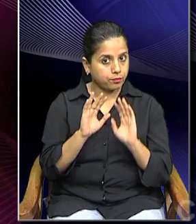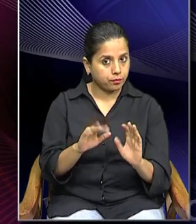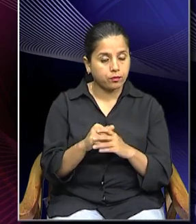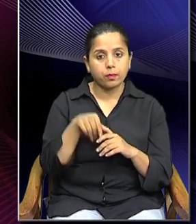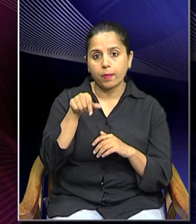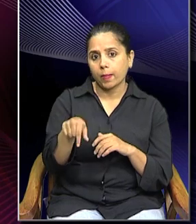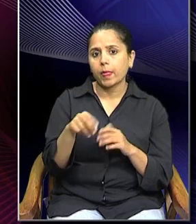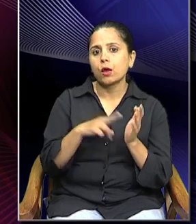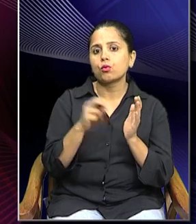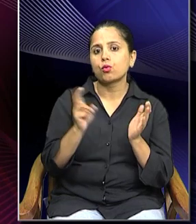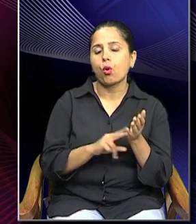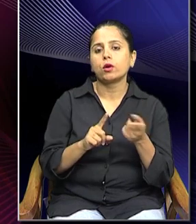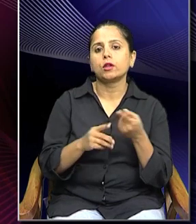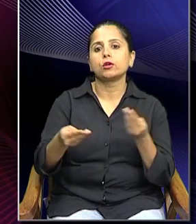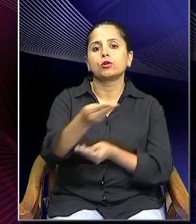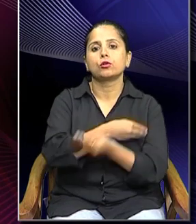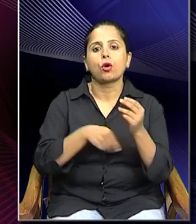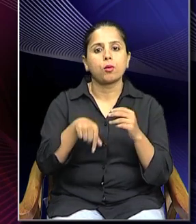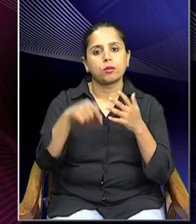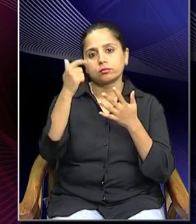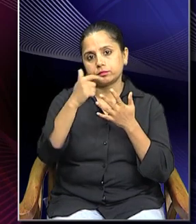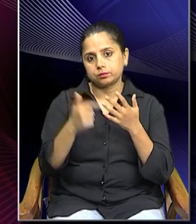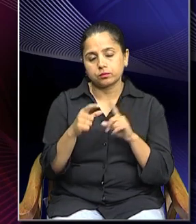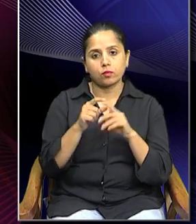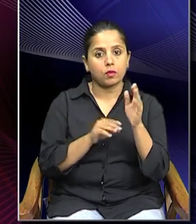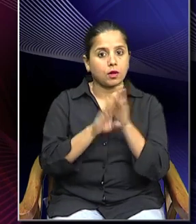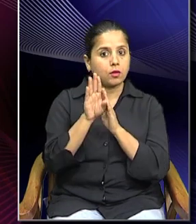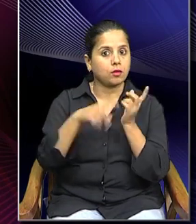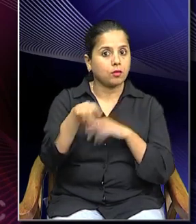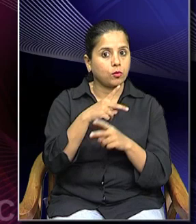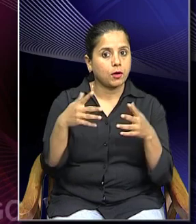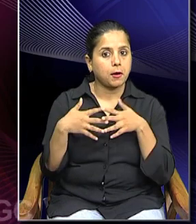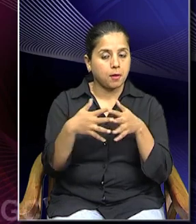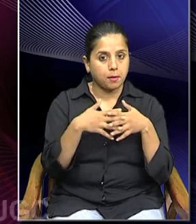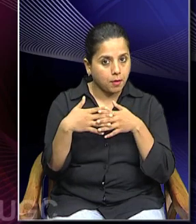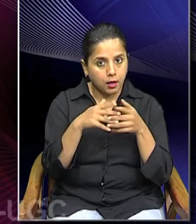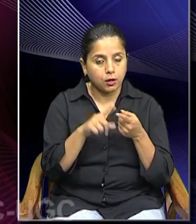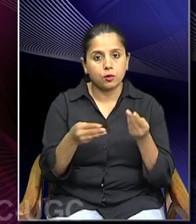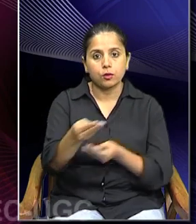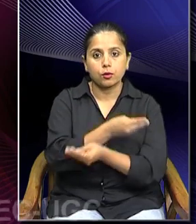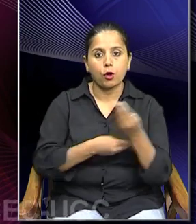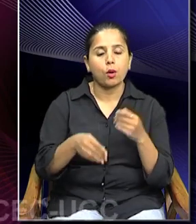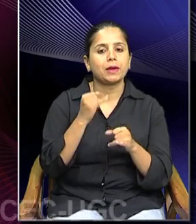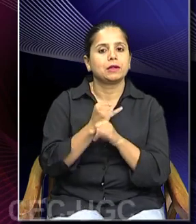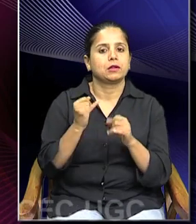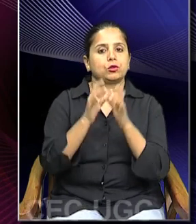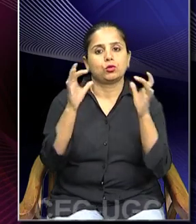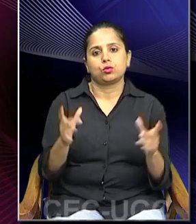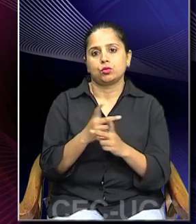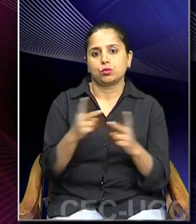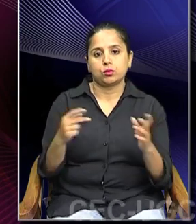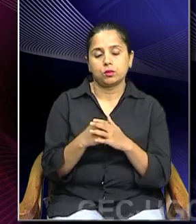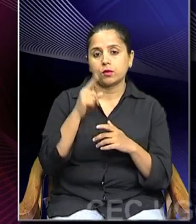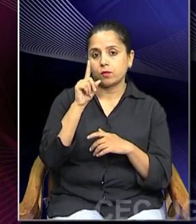of non-economic factors in the development of American economic institution. And one